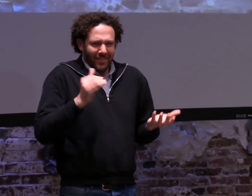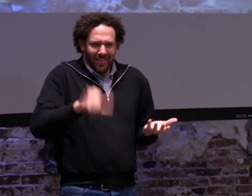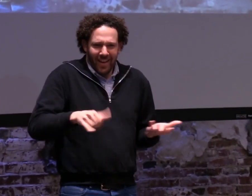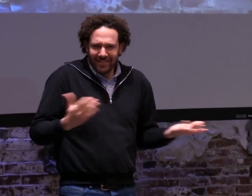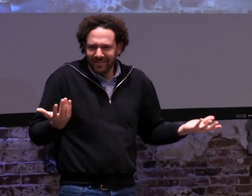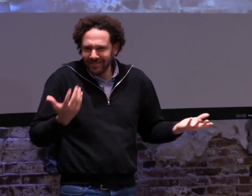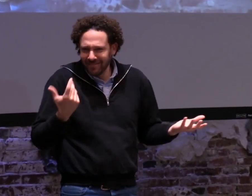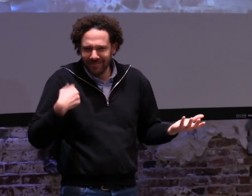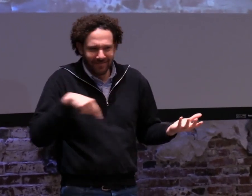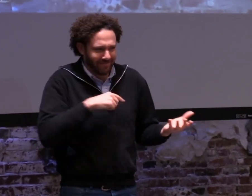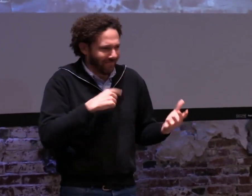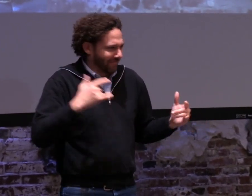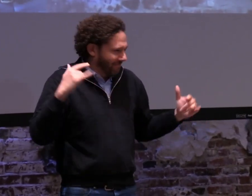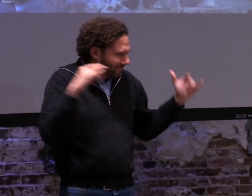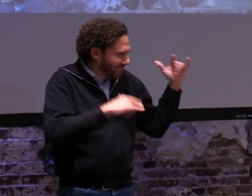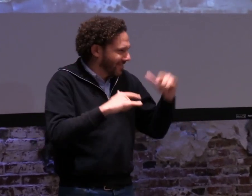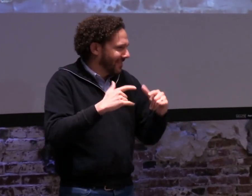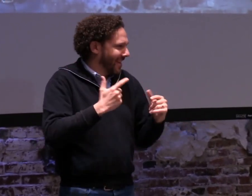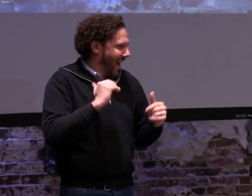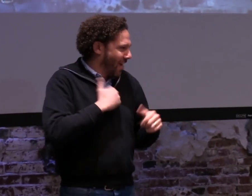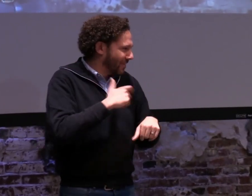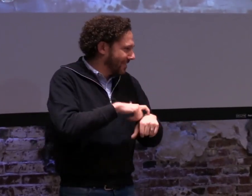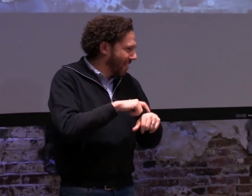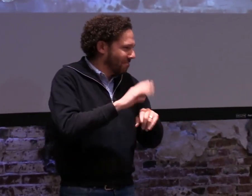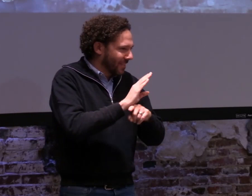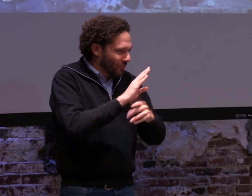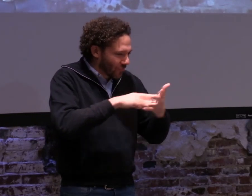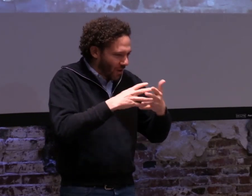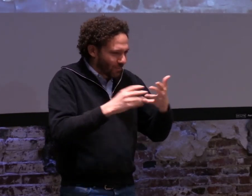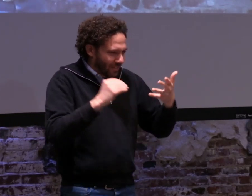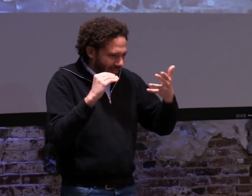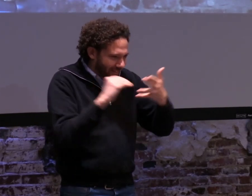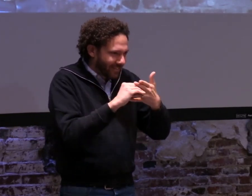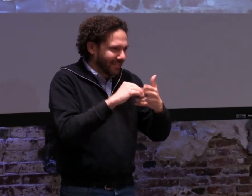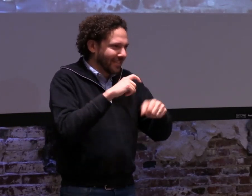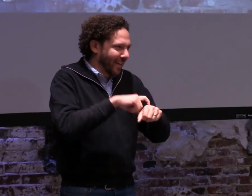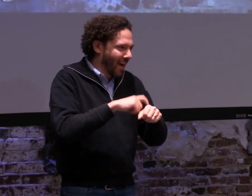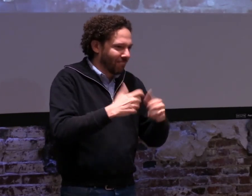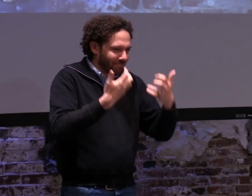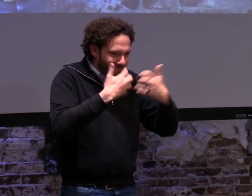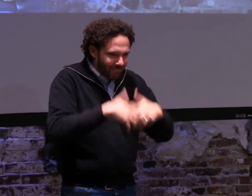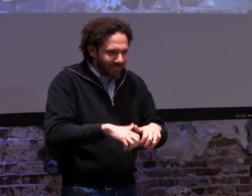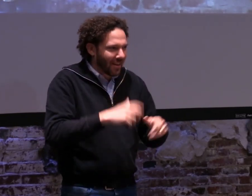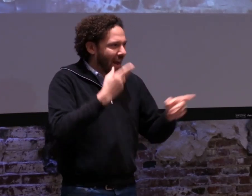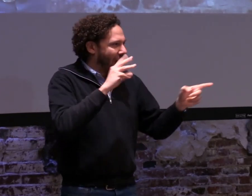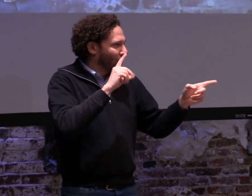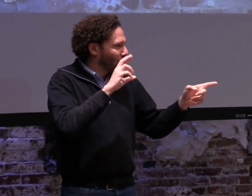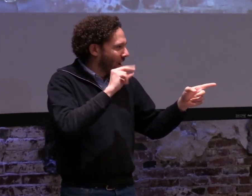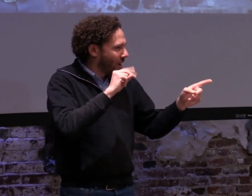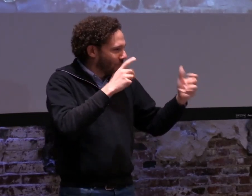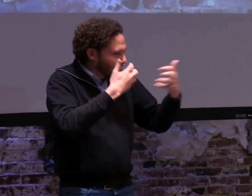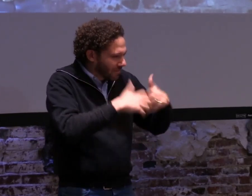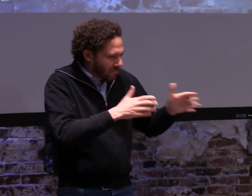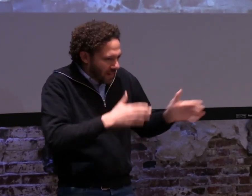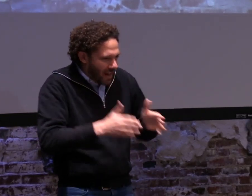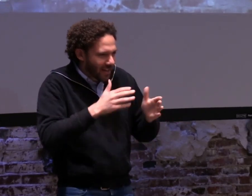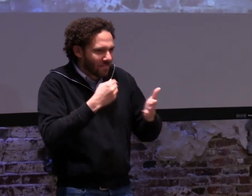know, what's the purpose of this event, you're probably wondering. Why we flew in from all across the country, you know, to take the time to work out, you know, the